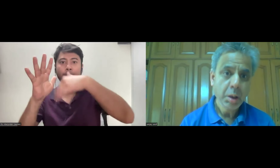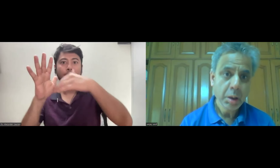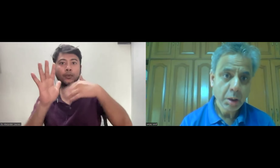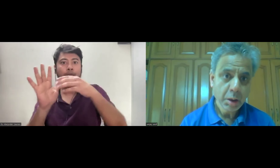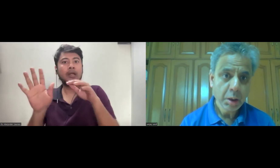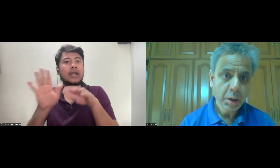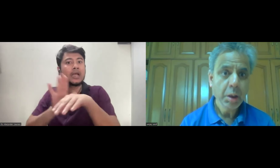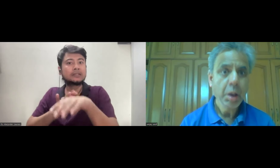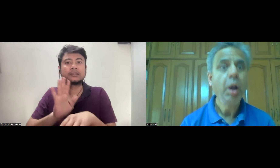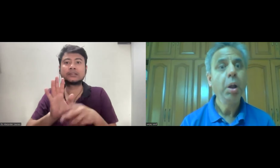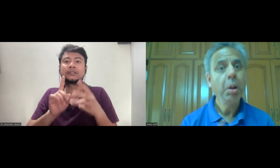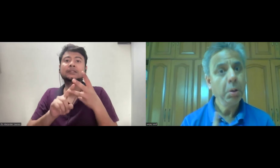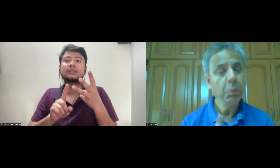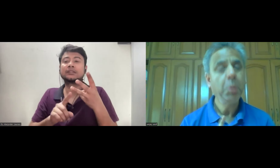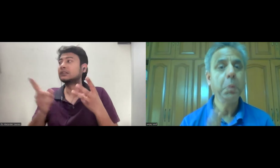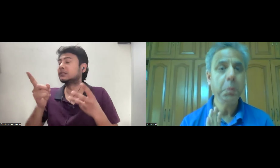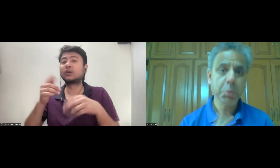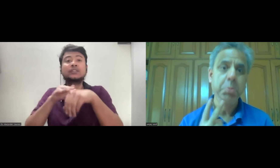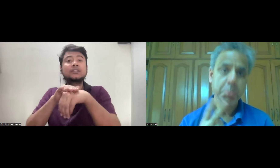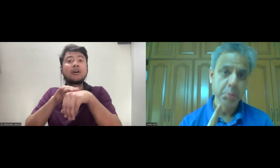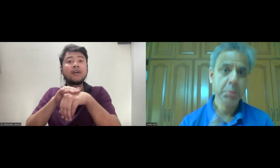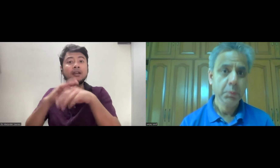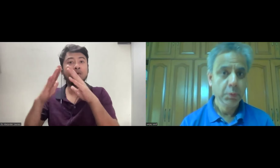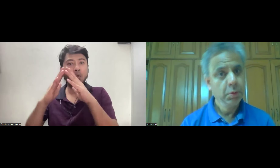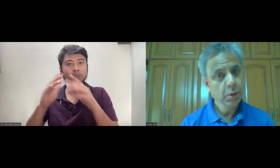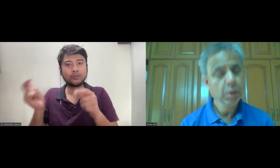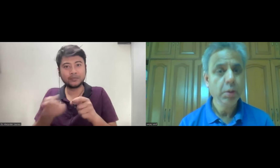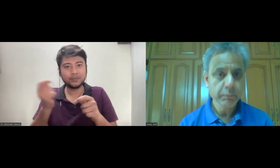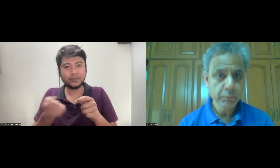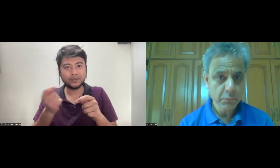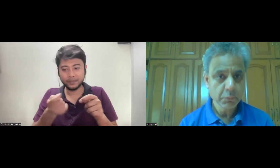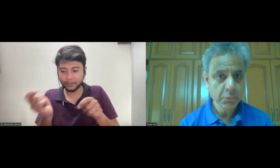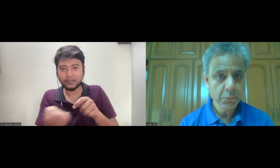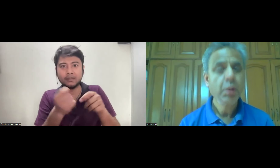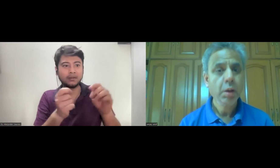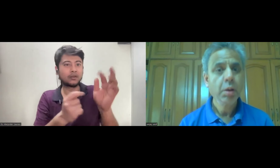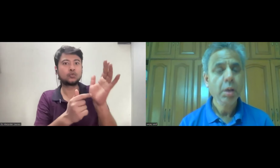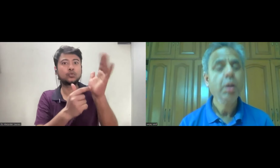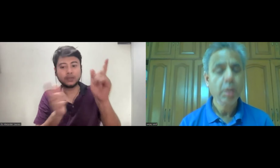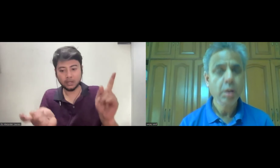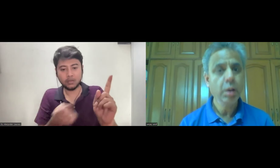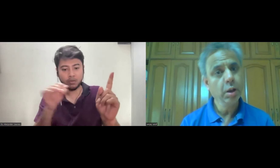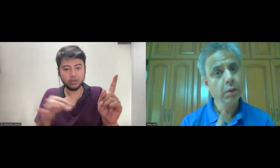So be very careful when it comes to Tulsi, that cleanliness is very important around Tulsi.